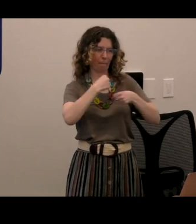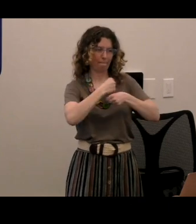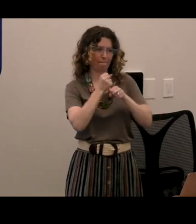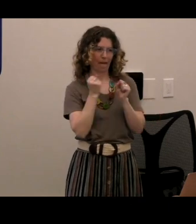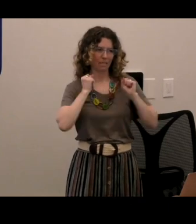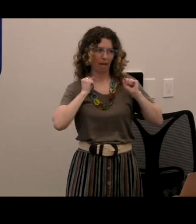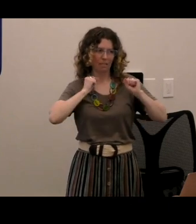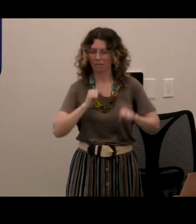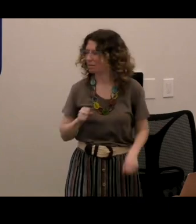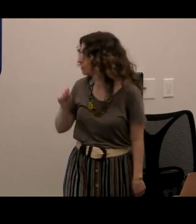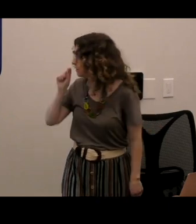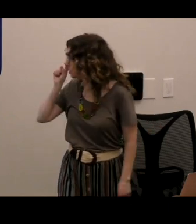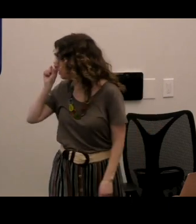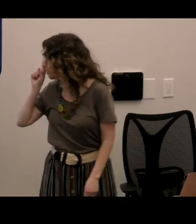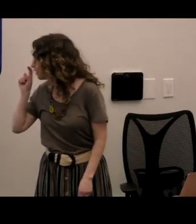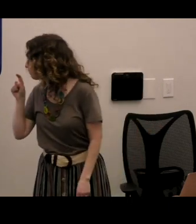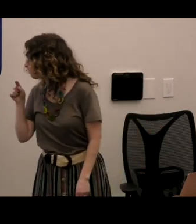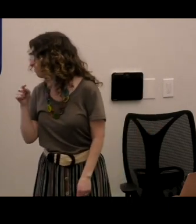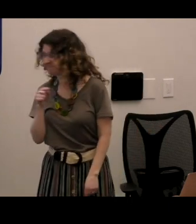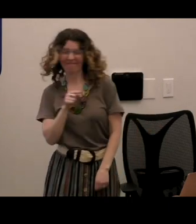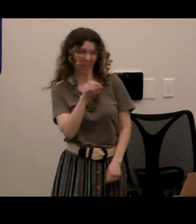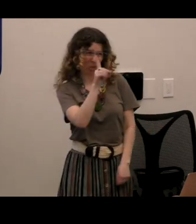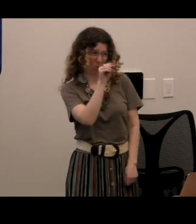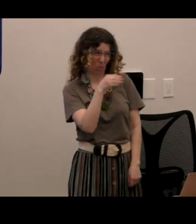The phrase make space is very important here.